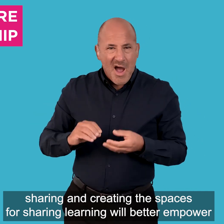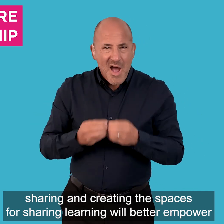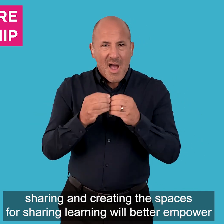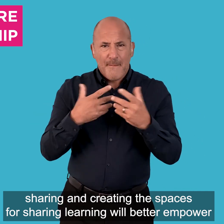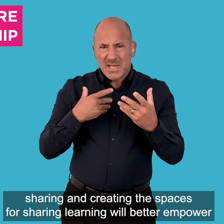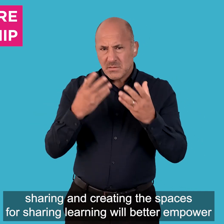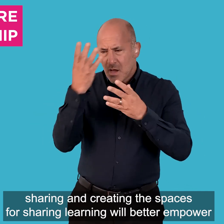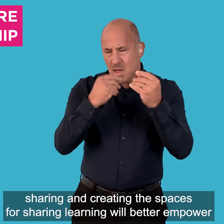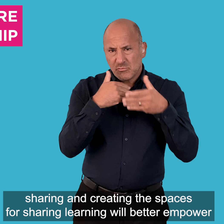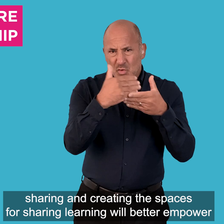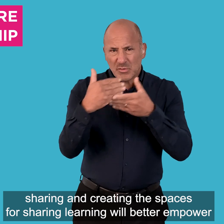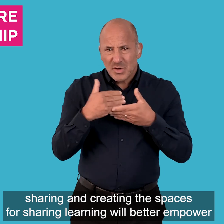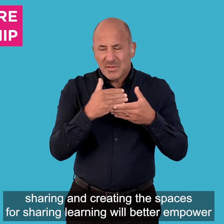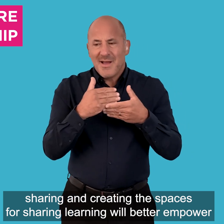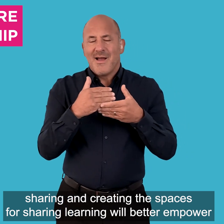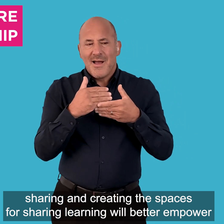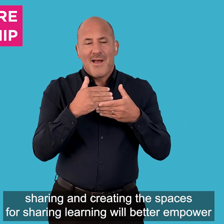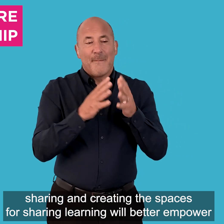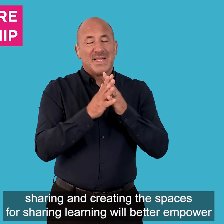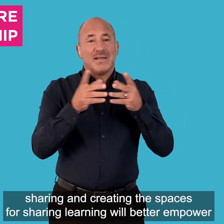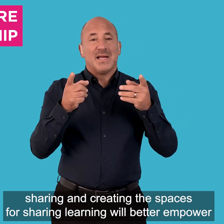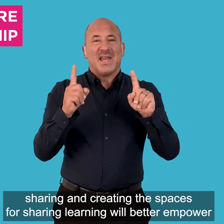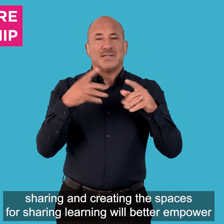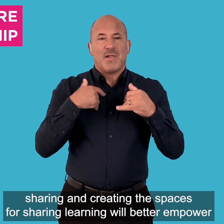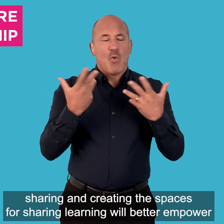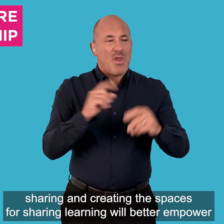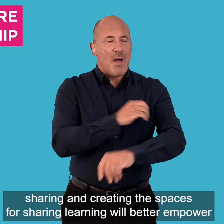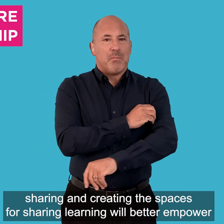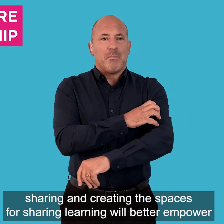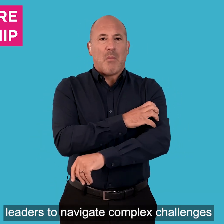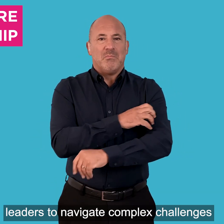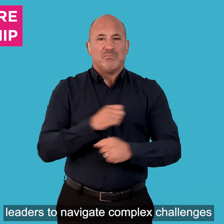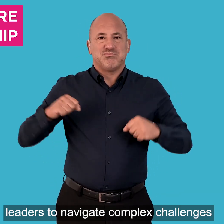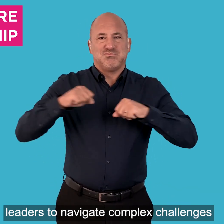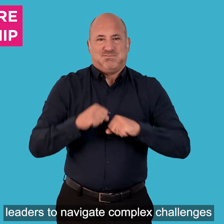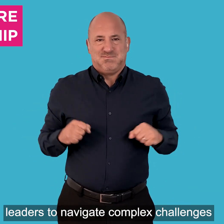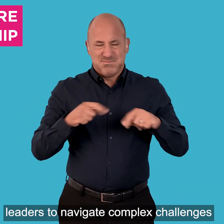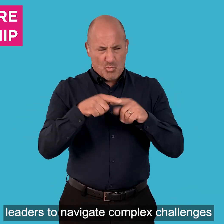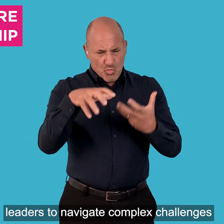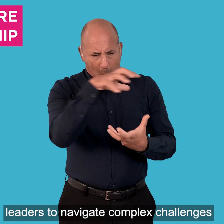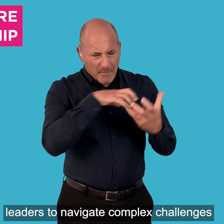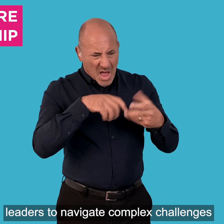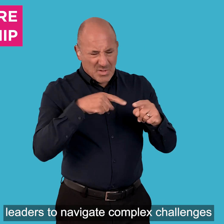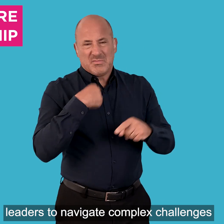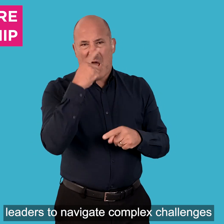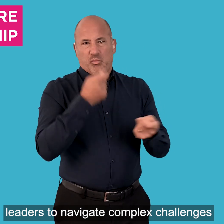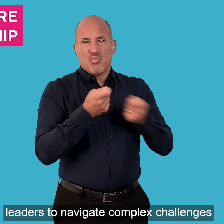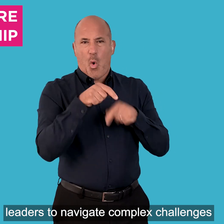Sharing and creating the spaces for sharing learning will better empower leaders to navigate complex